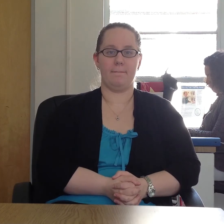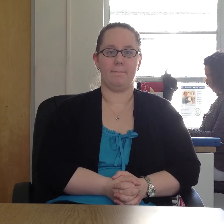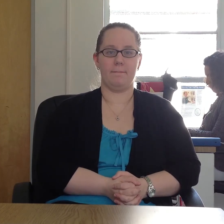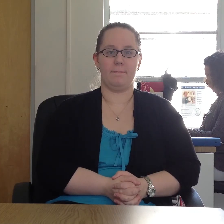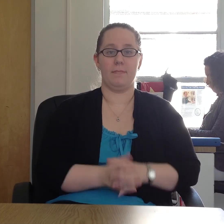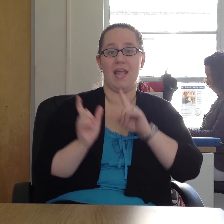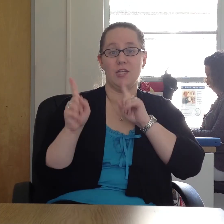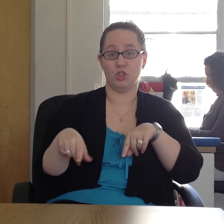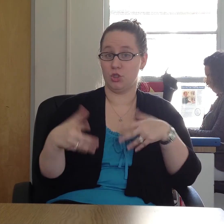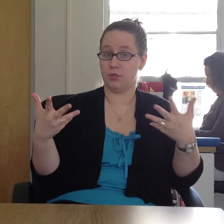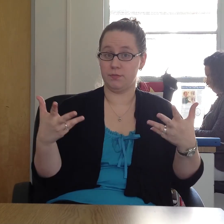Answer B.